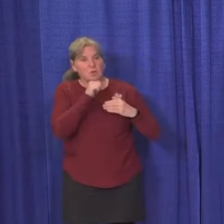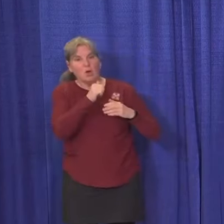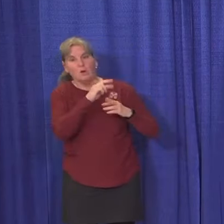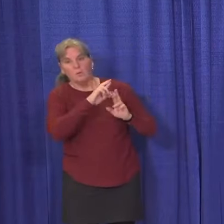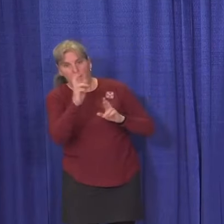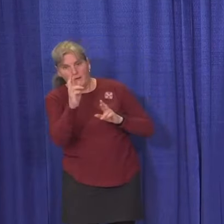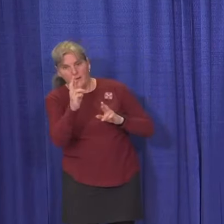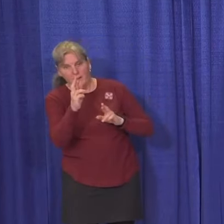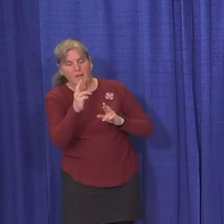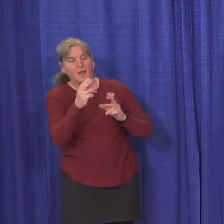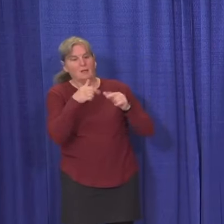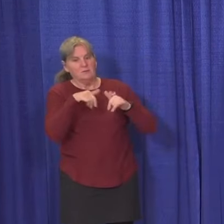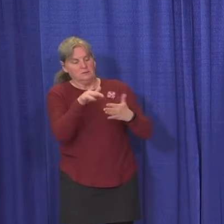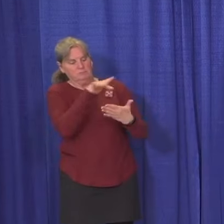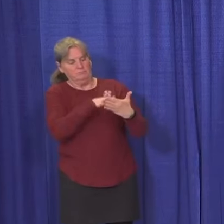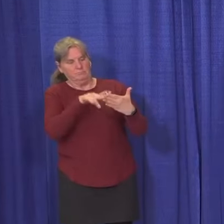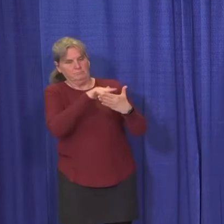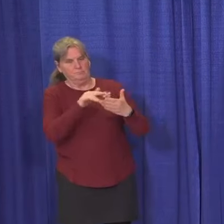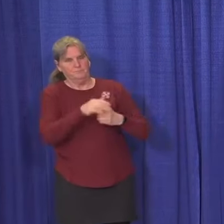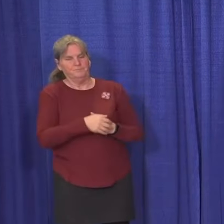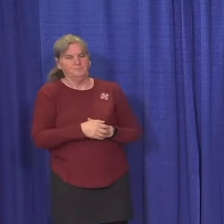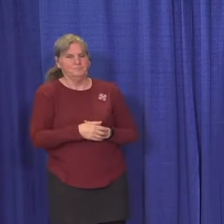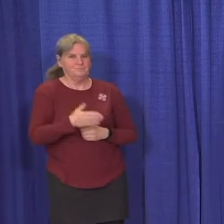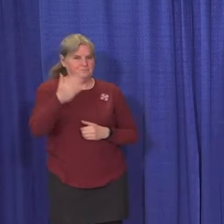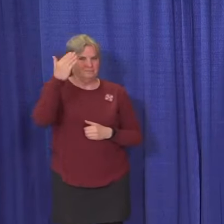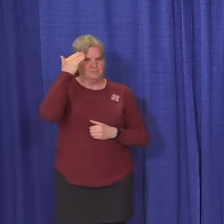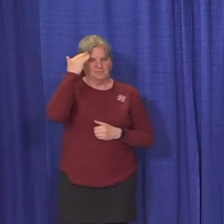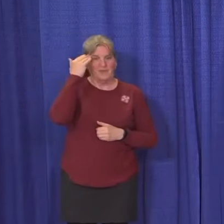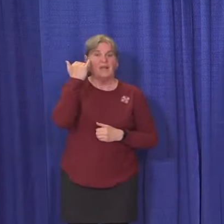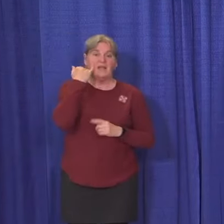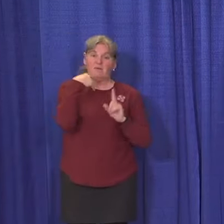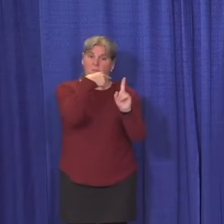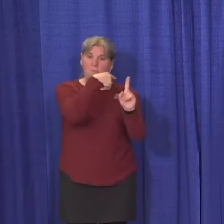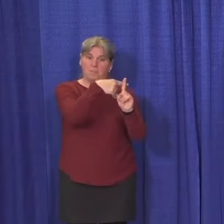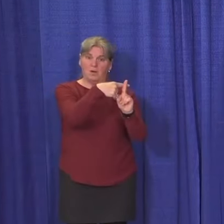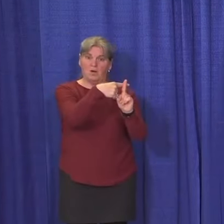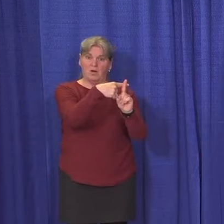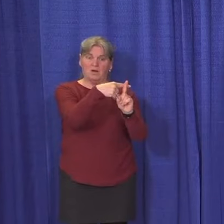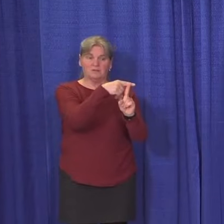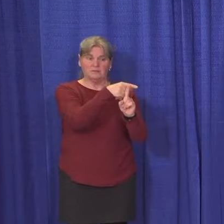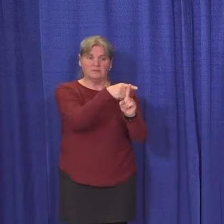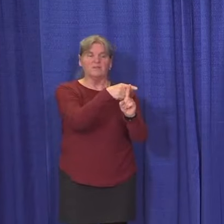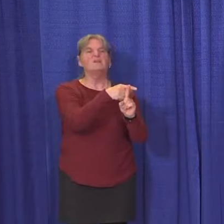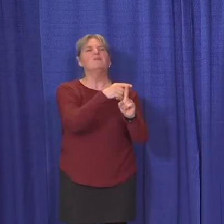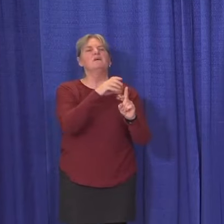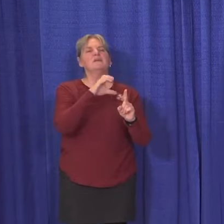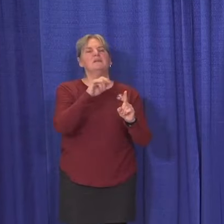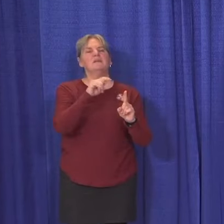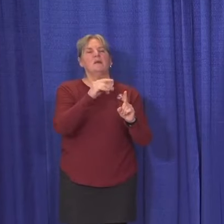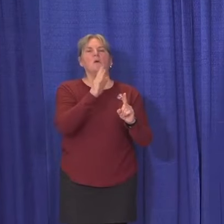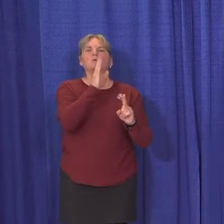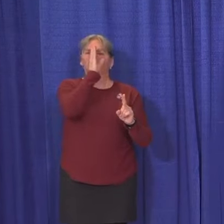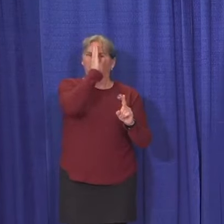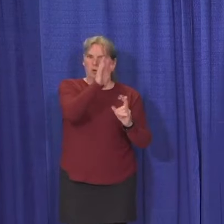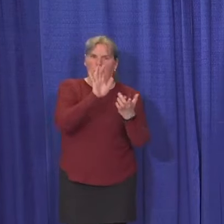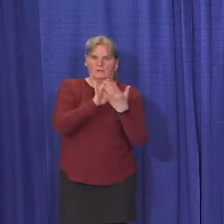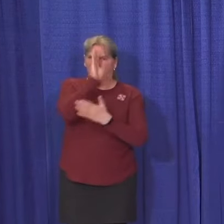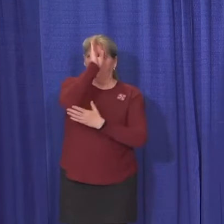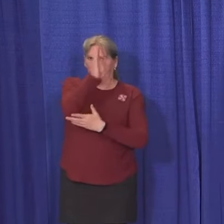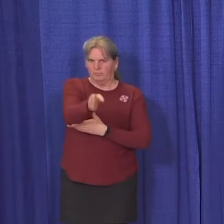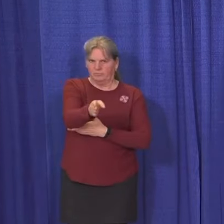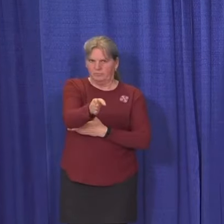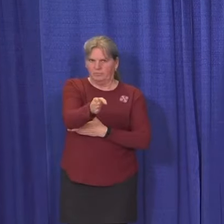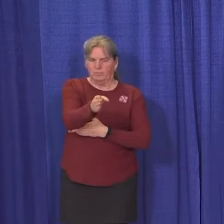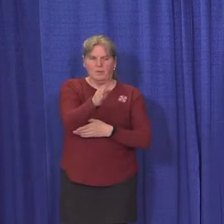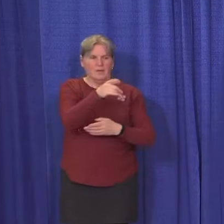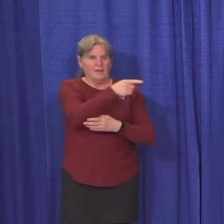remain under review. Now, if you do test positive, you will be contacted directly. Your online result